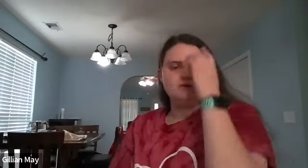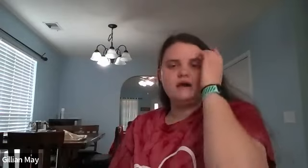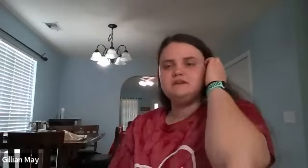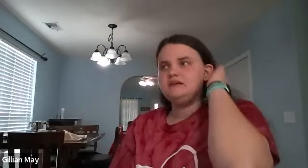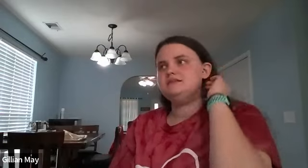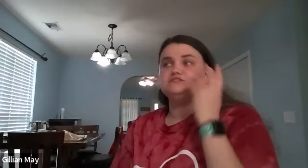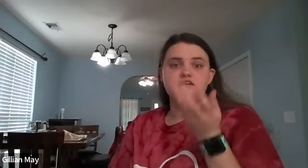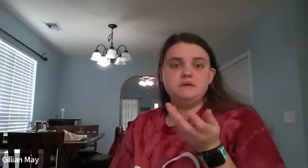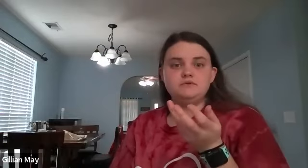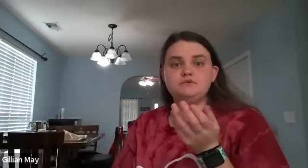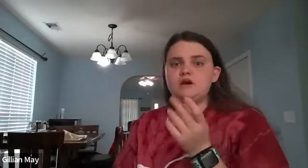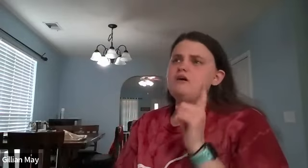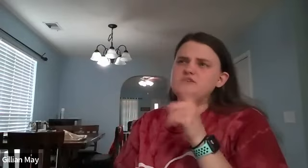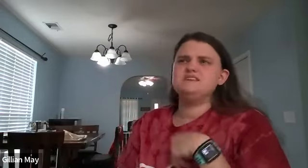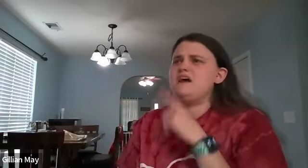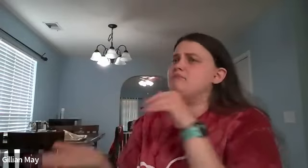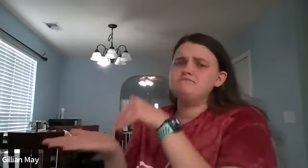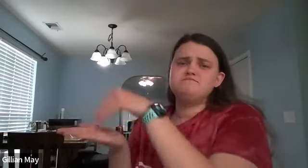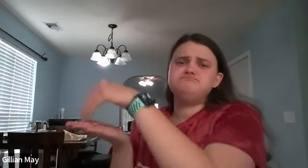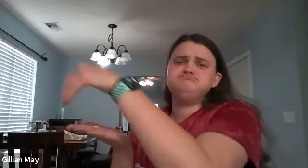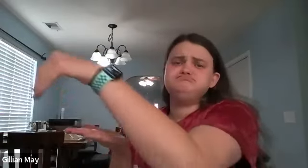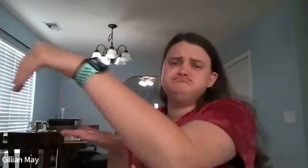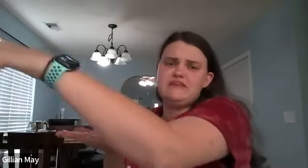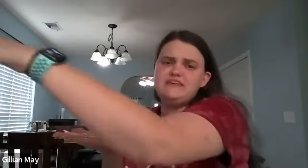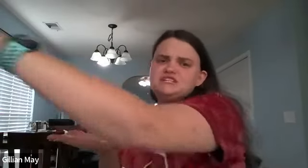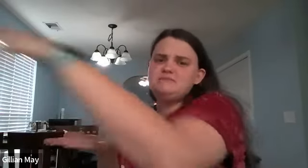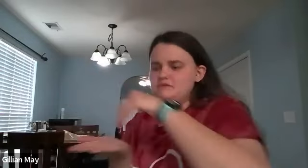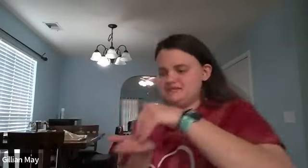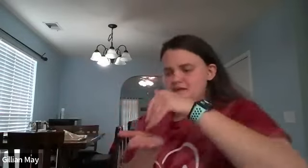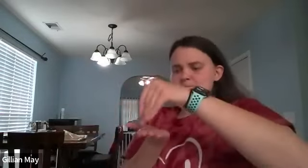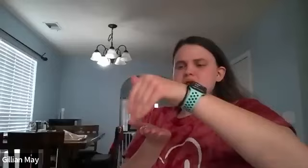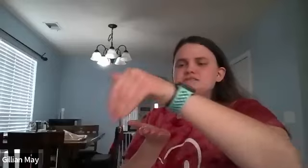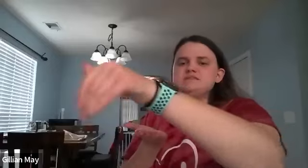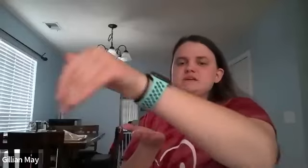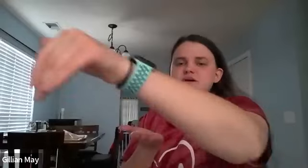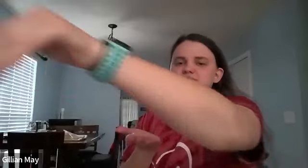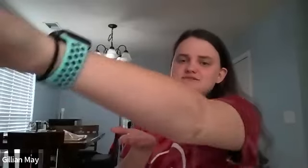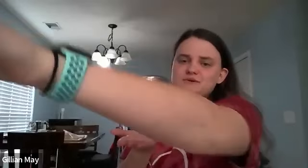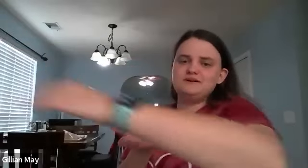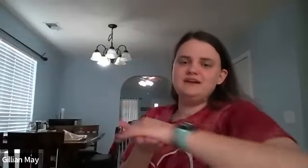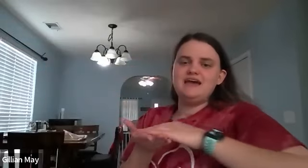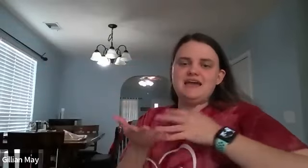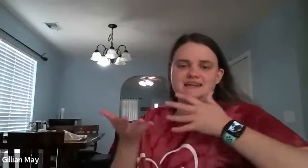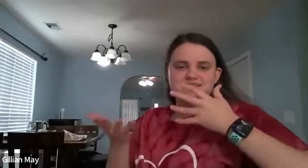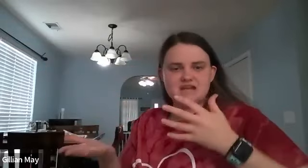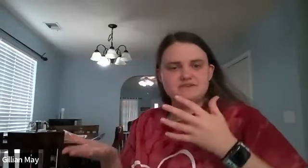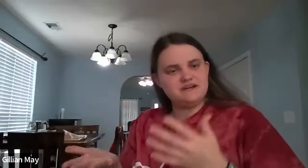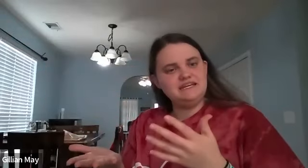have kids and you'll have people who will go, oh, you've said that. And they just keep doing this, bounce, bounce, bounce, bounce, bounce forward. And it's kind of a